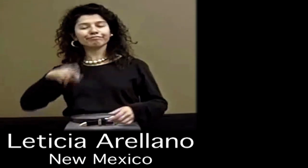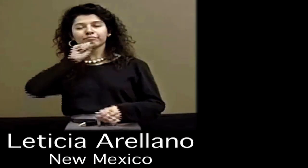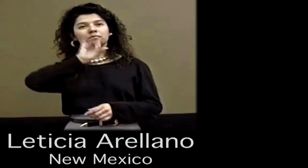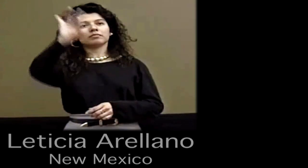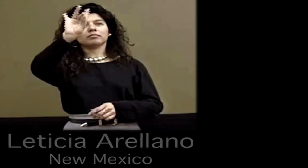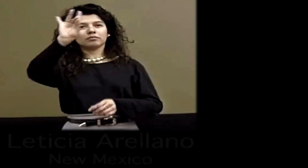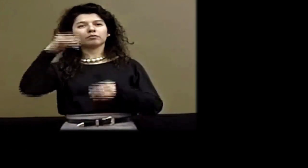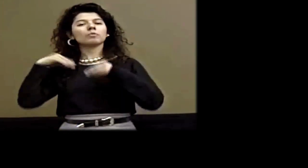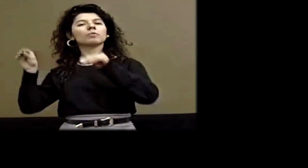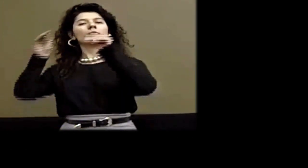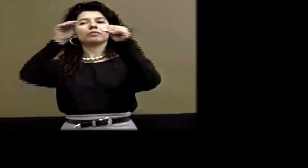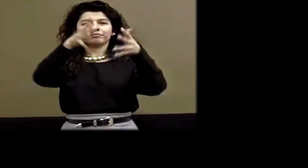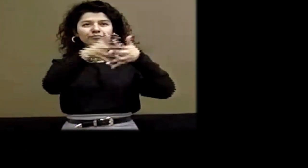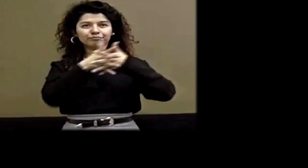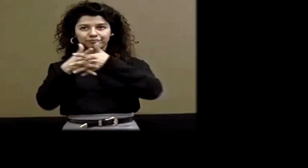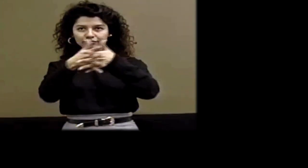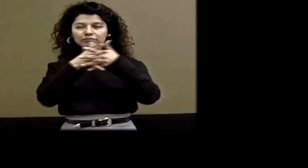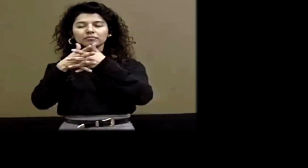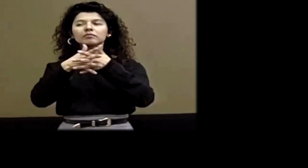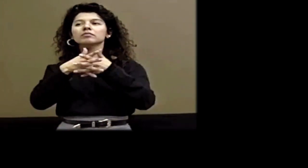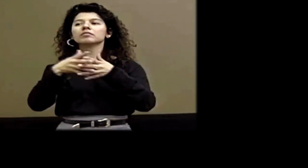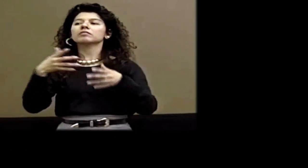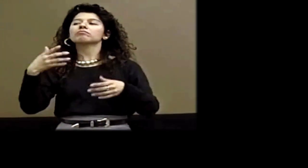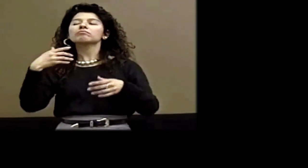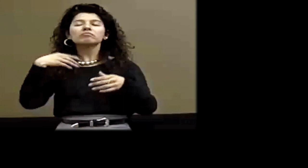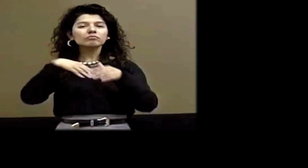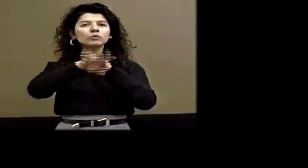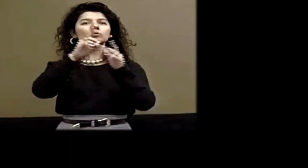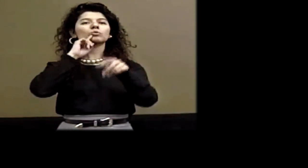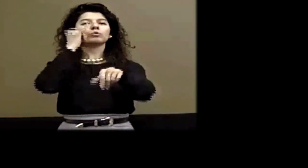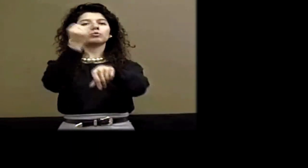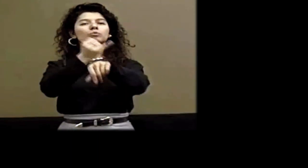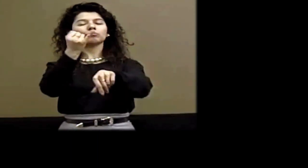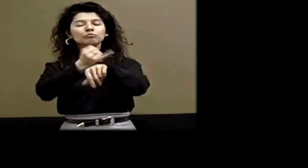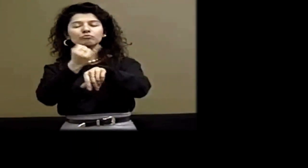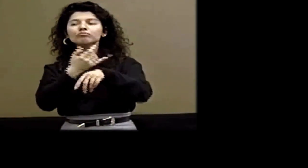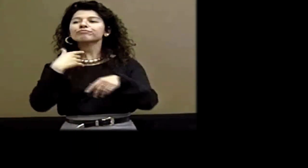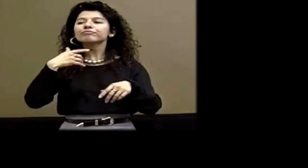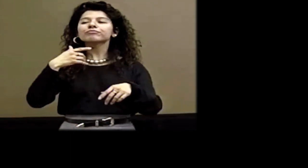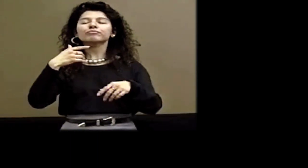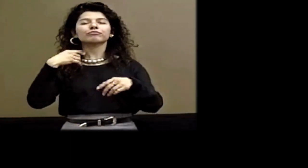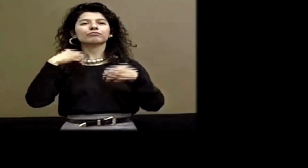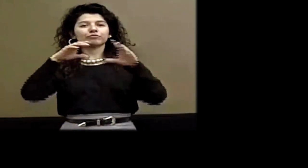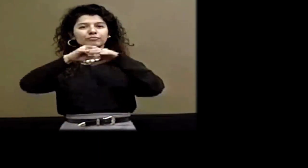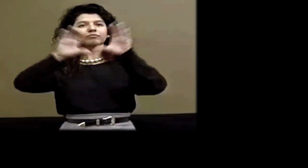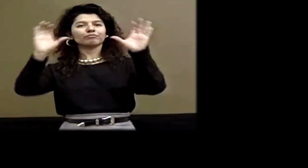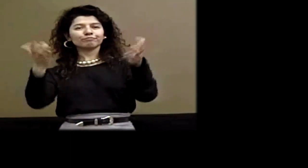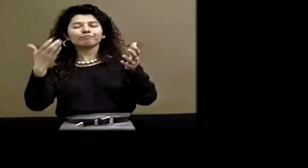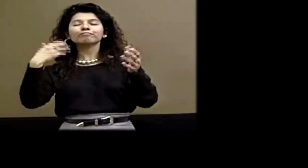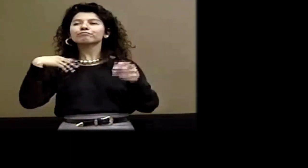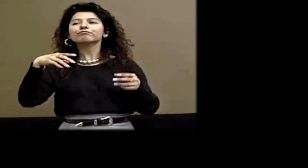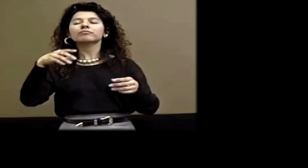I grew up in Mexico, and my first language was Mexican Sign Language. We moved to America when I was 8, and I went to the school for the